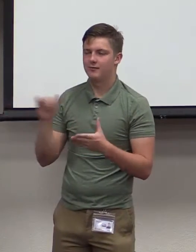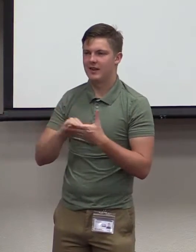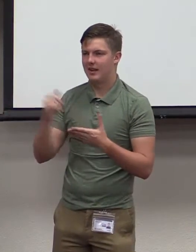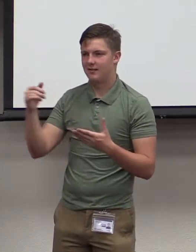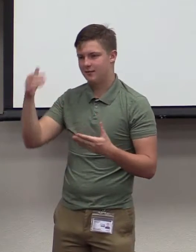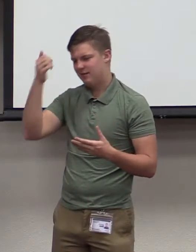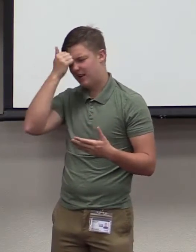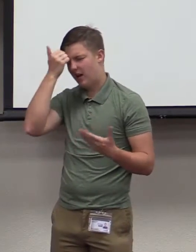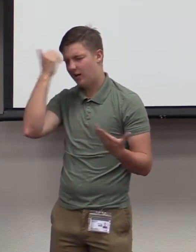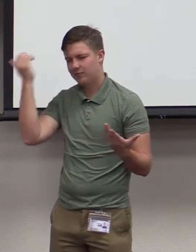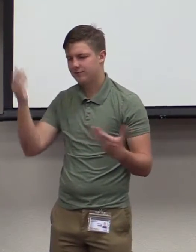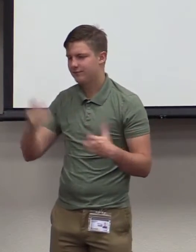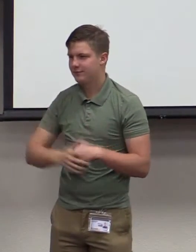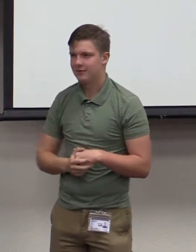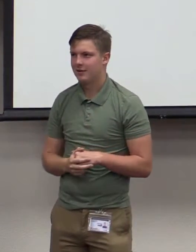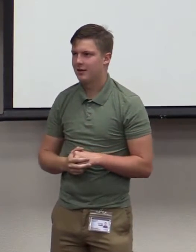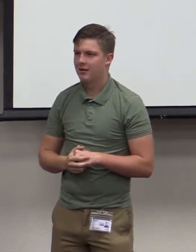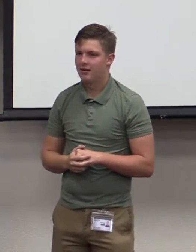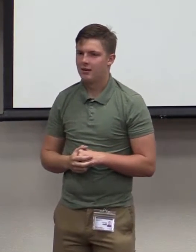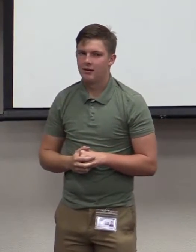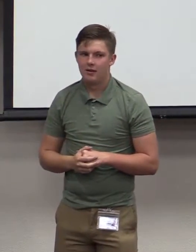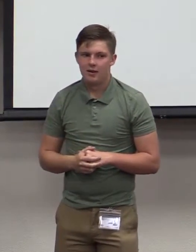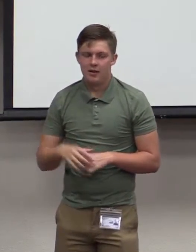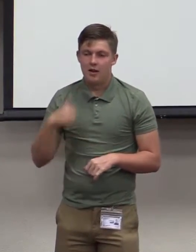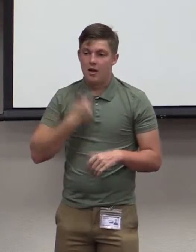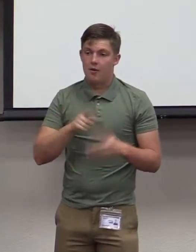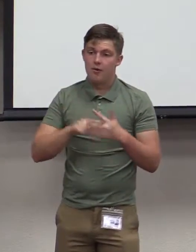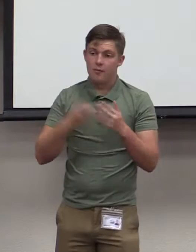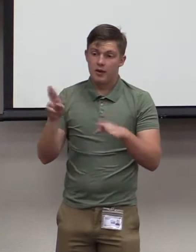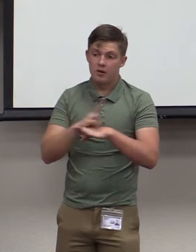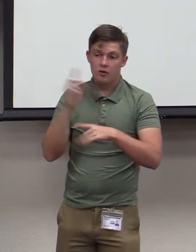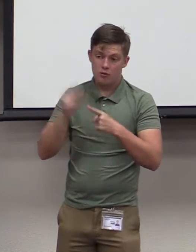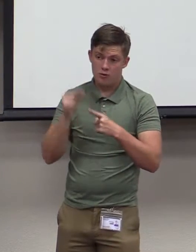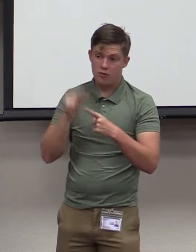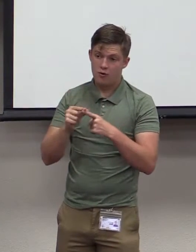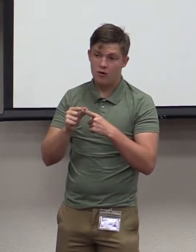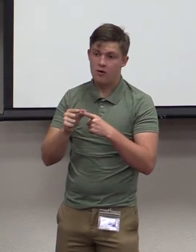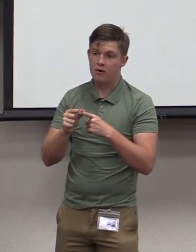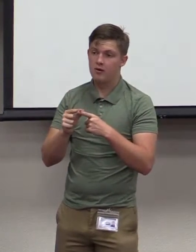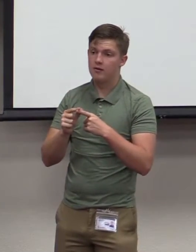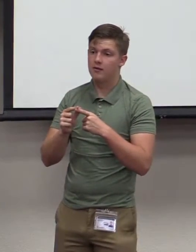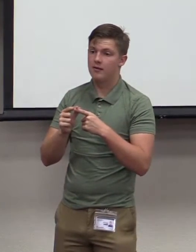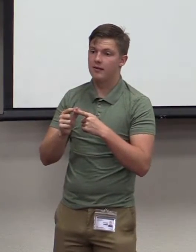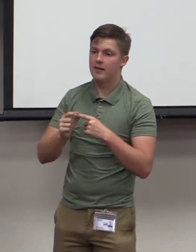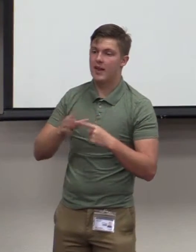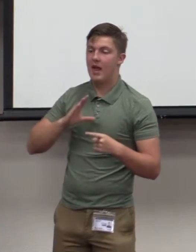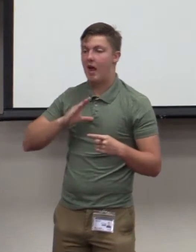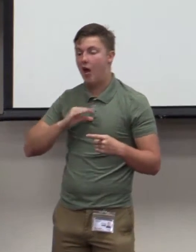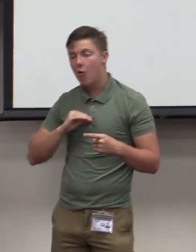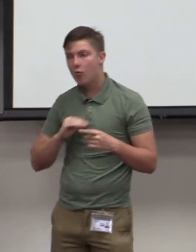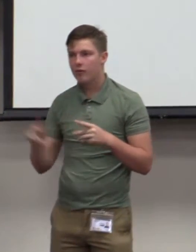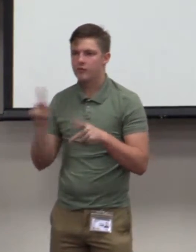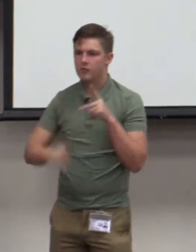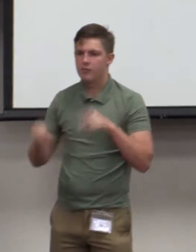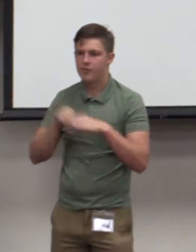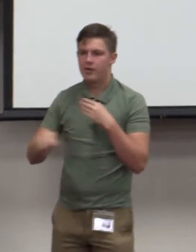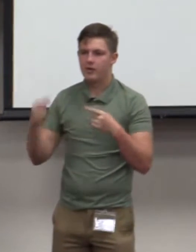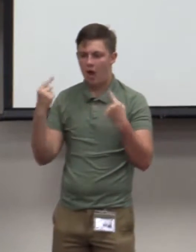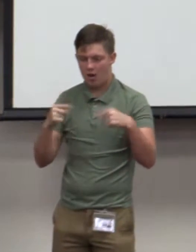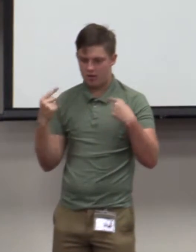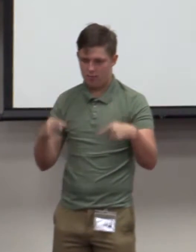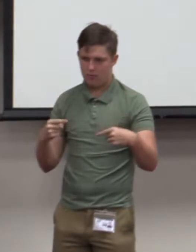That's dumb. And we begin to use words that degrade the other people in those arguments, in those